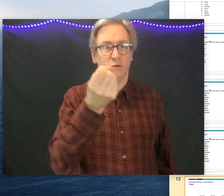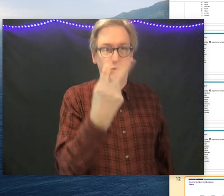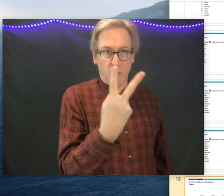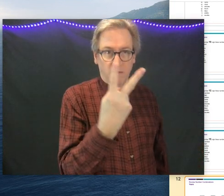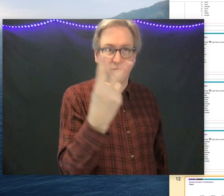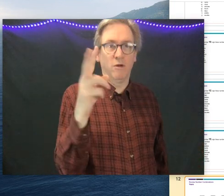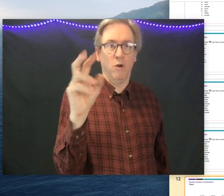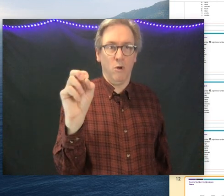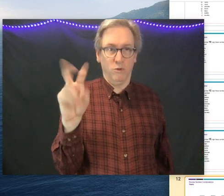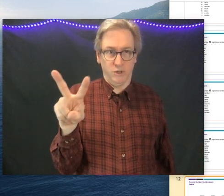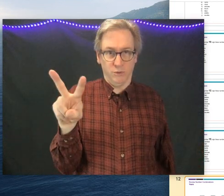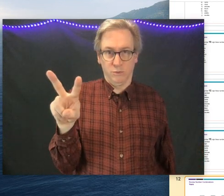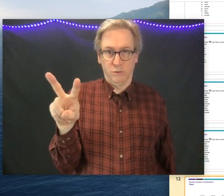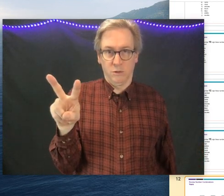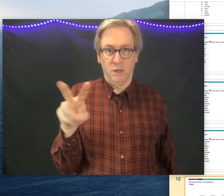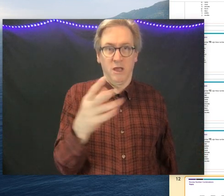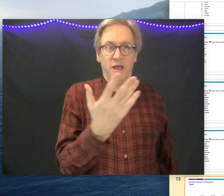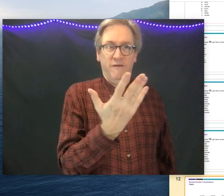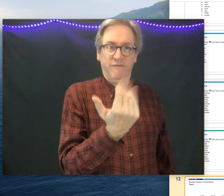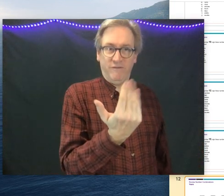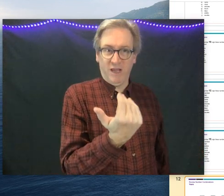So 1202,